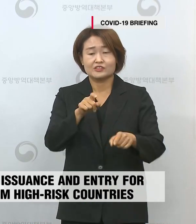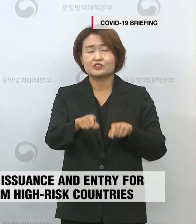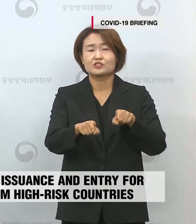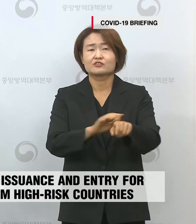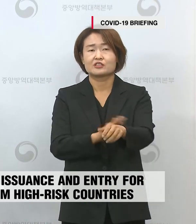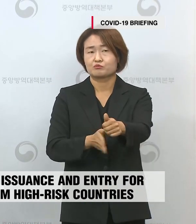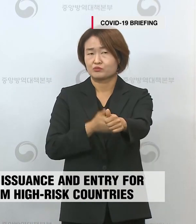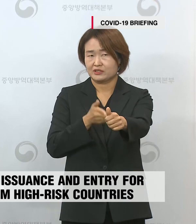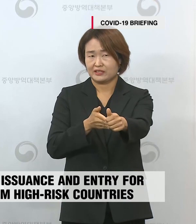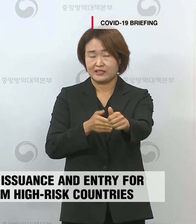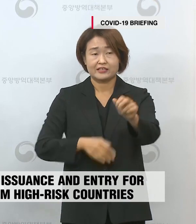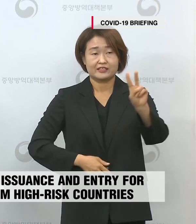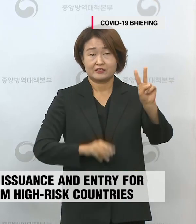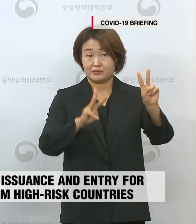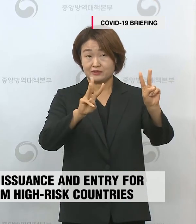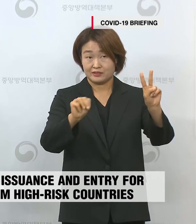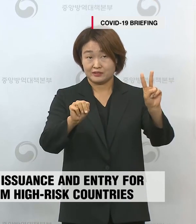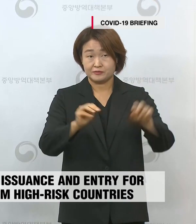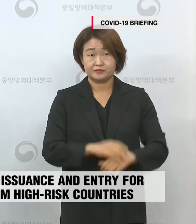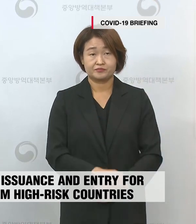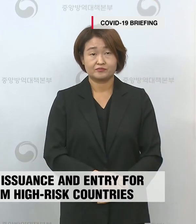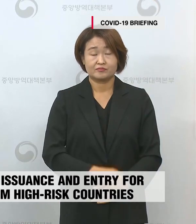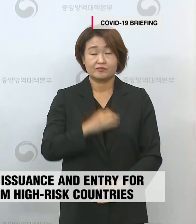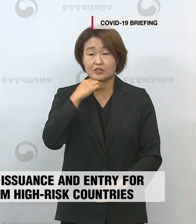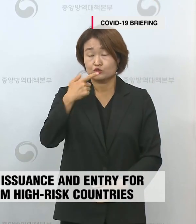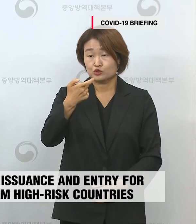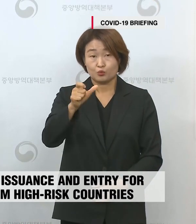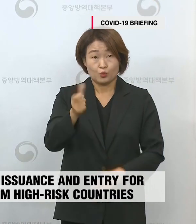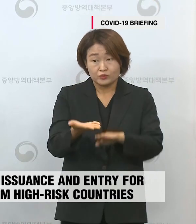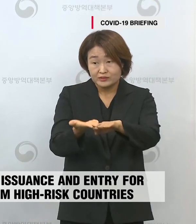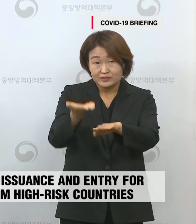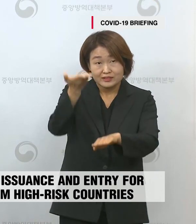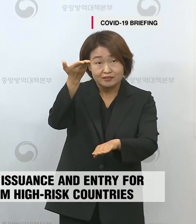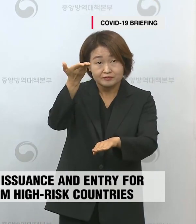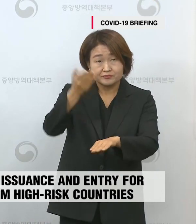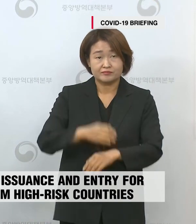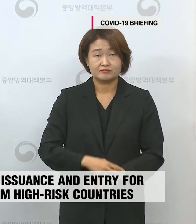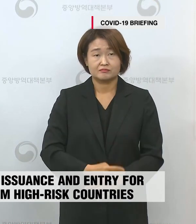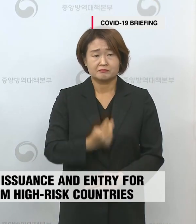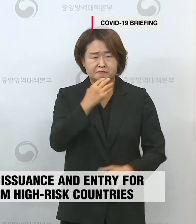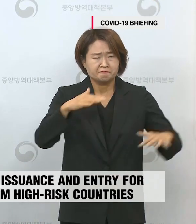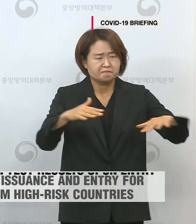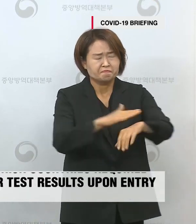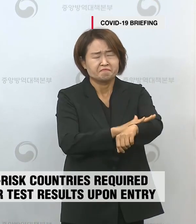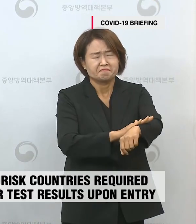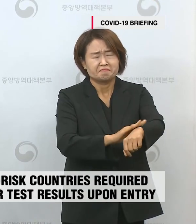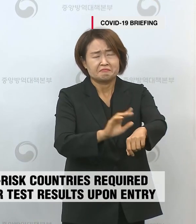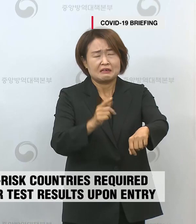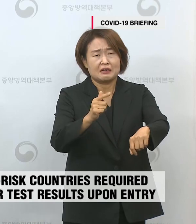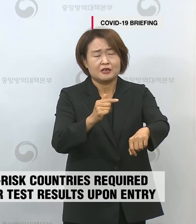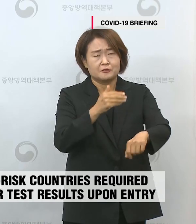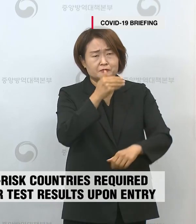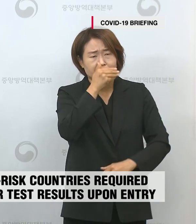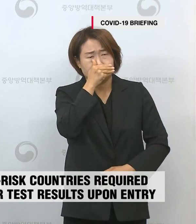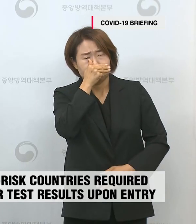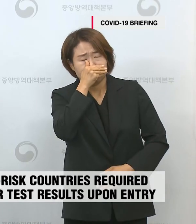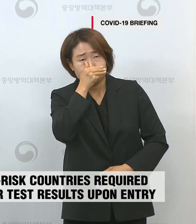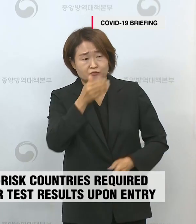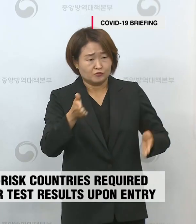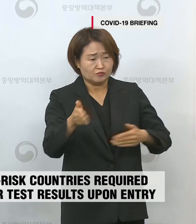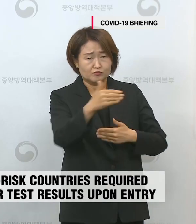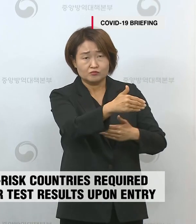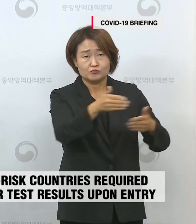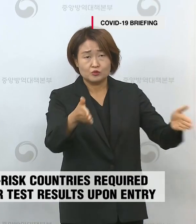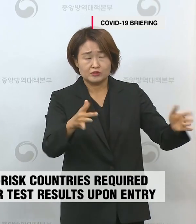in your daily lives, please practice distancing as well as wearing a face mask. And especially for people aged over the age